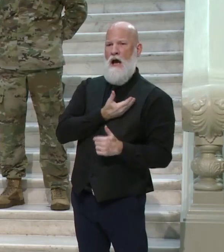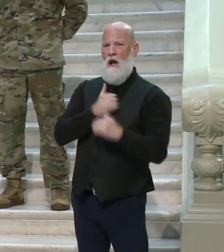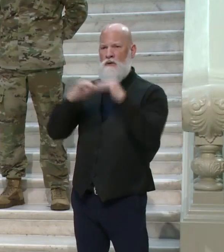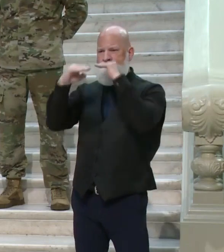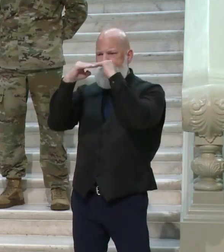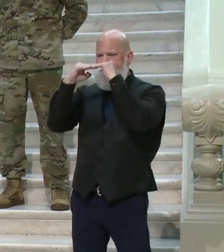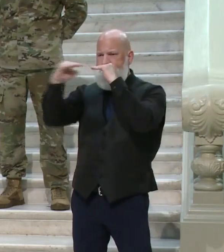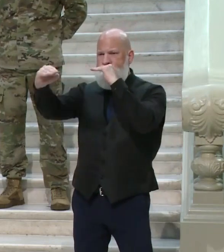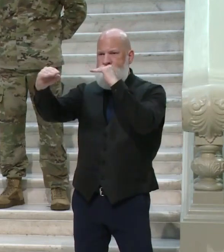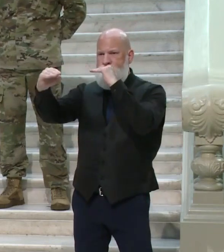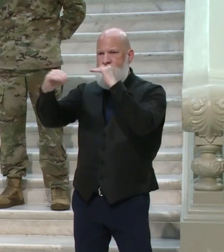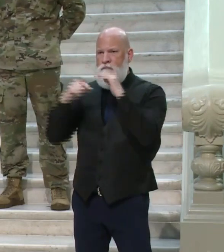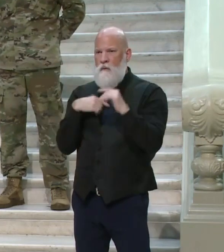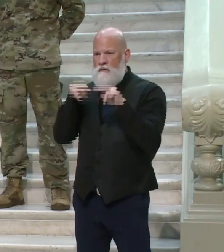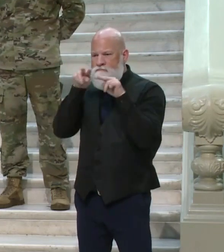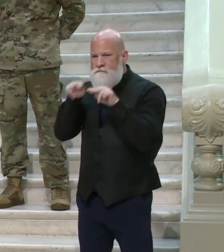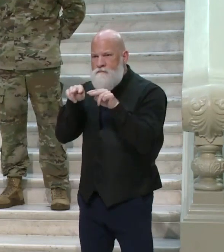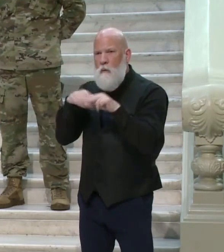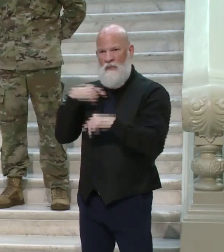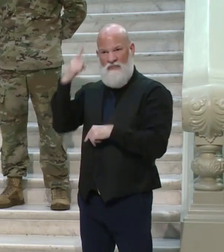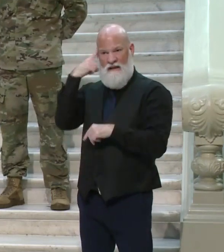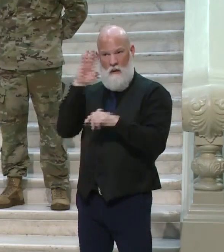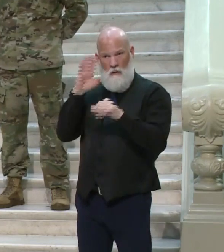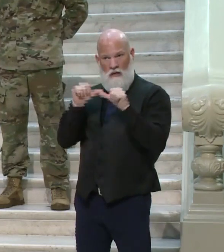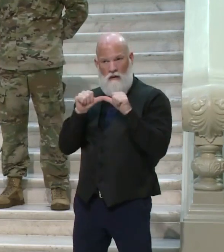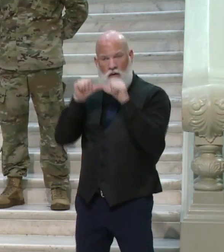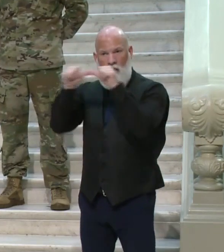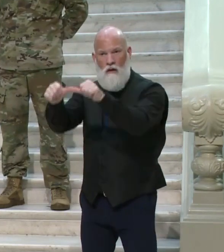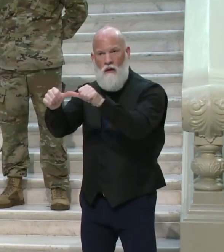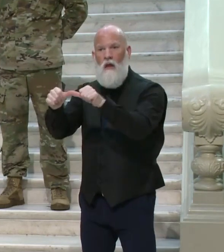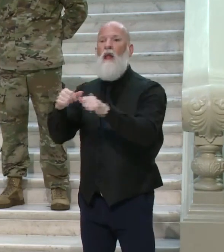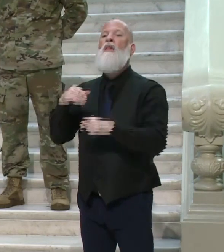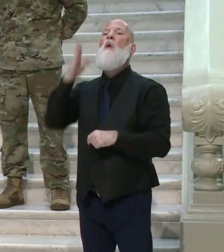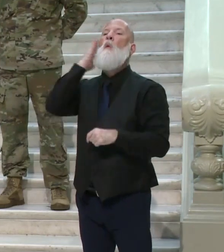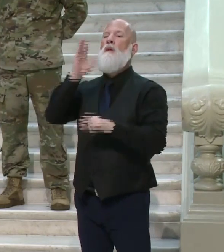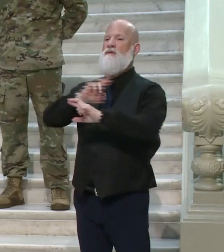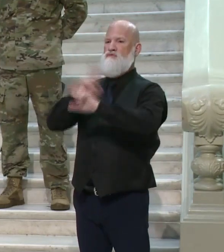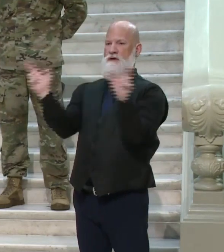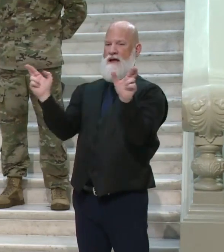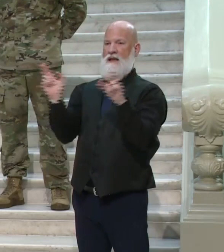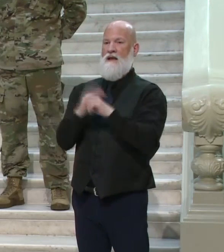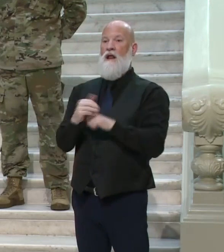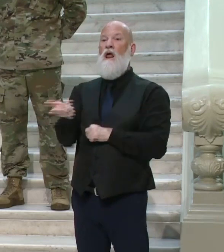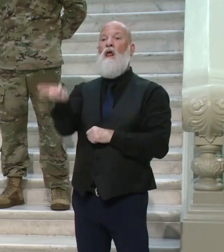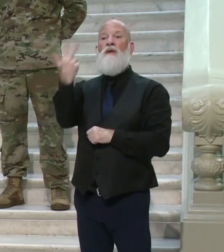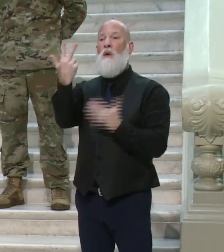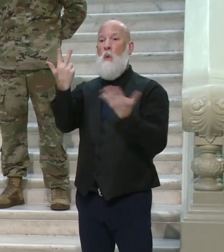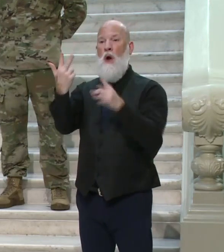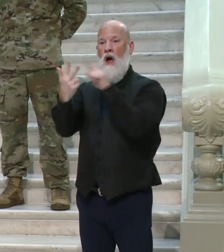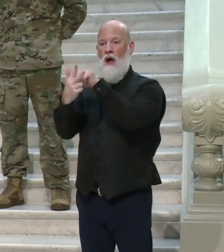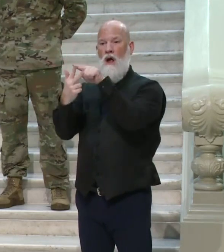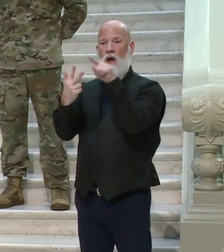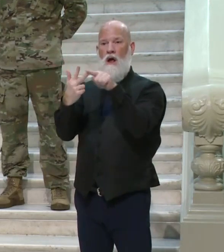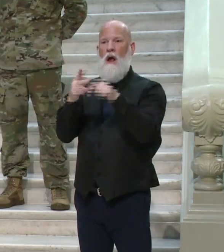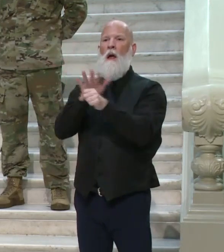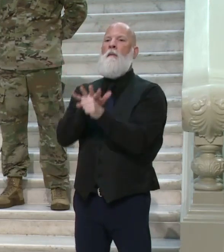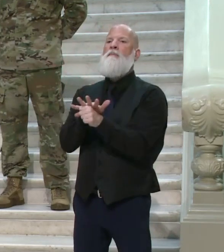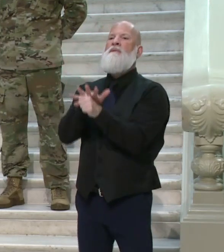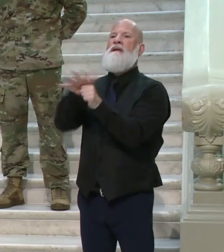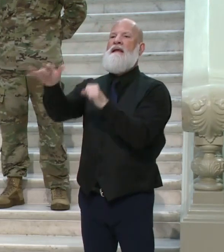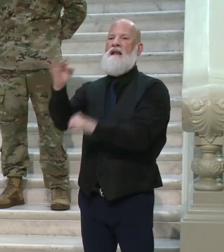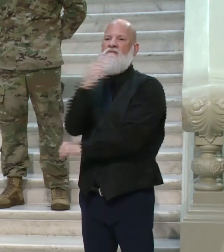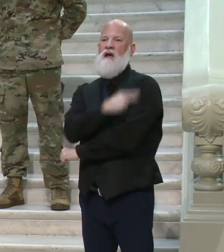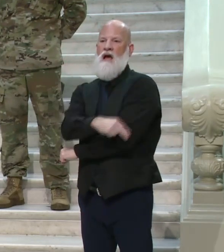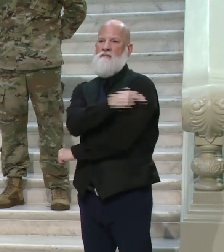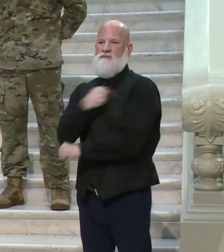would be safe to move forward because we had 3 things in place. We had adequate hospitalization, hospital